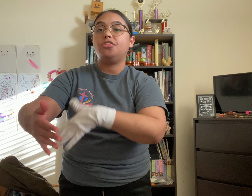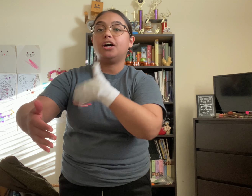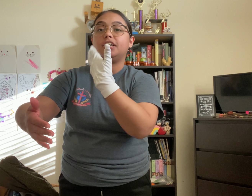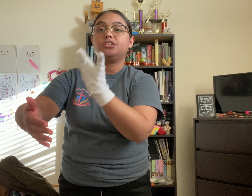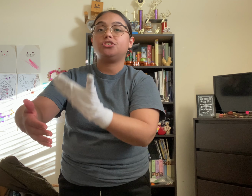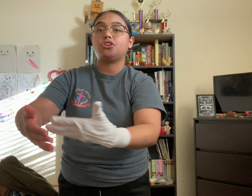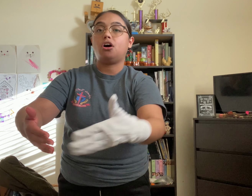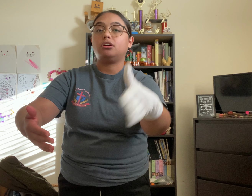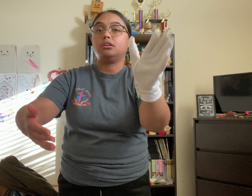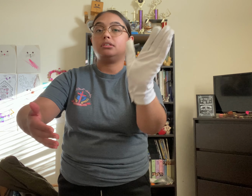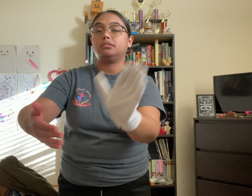the song